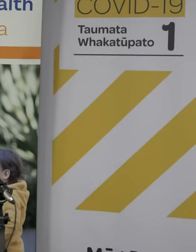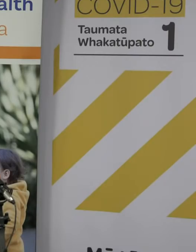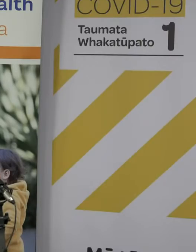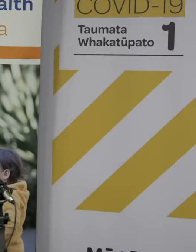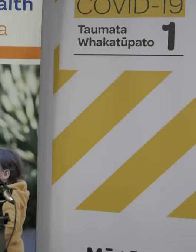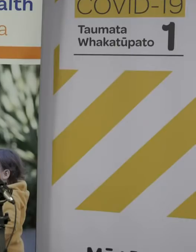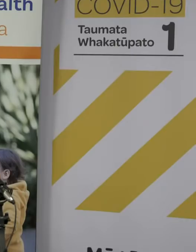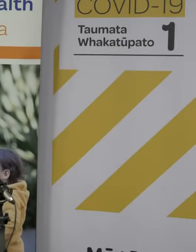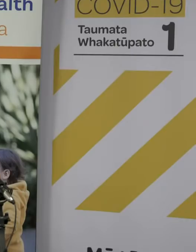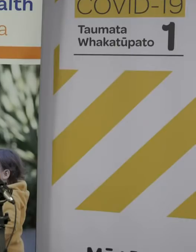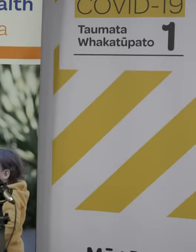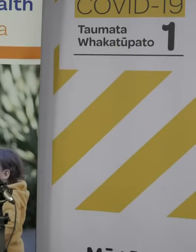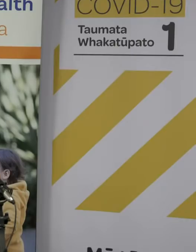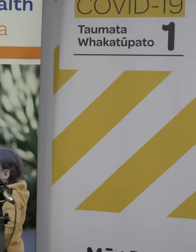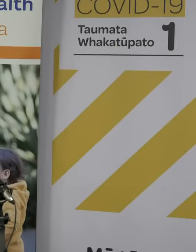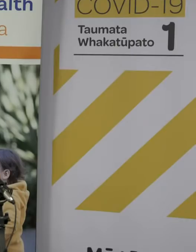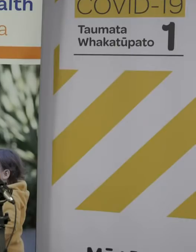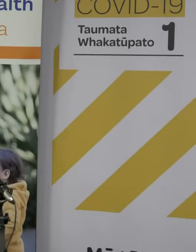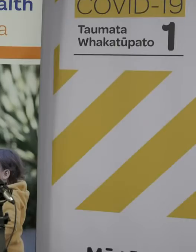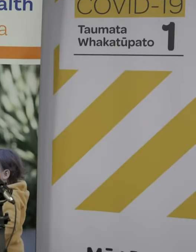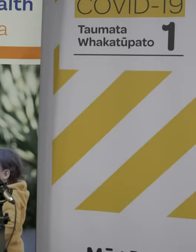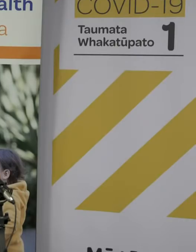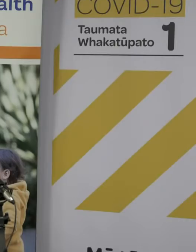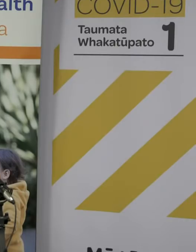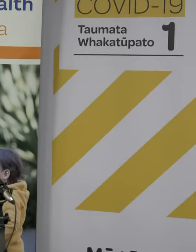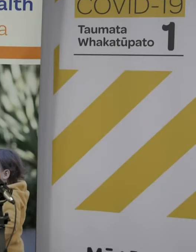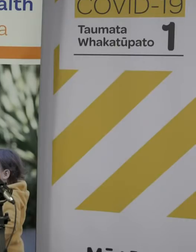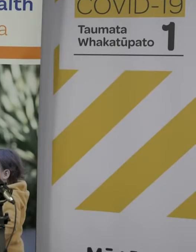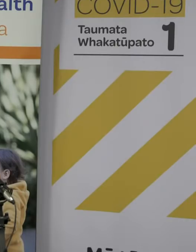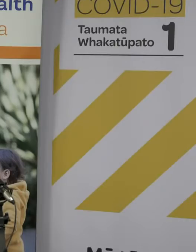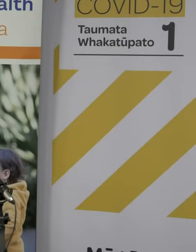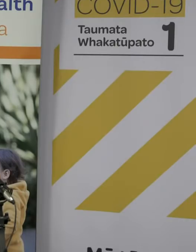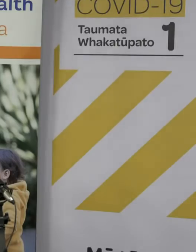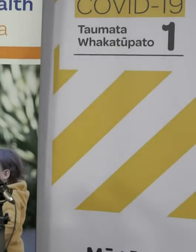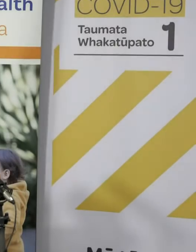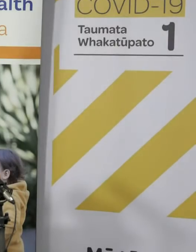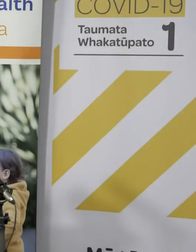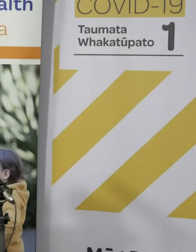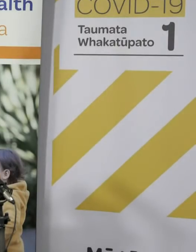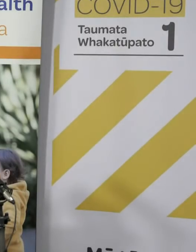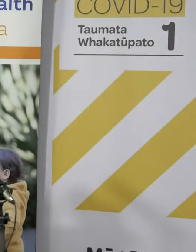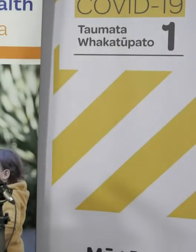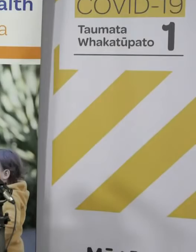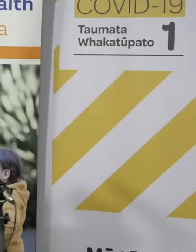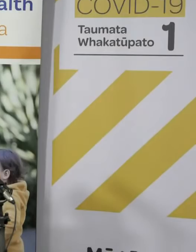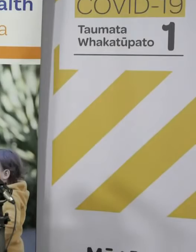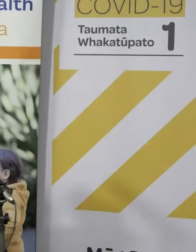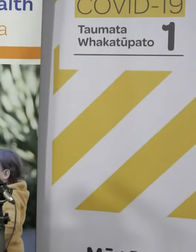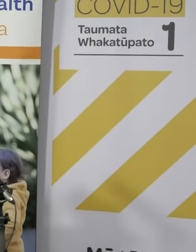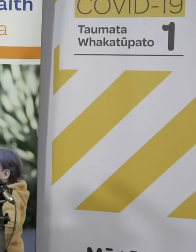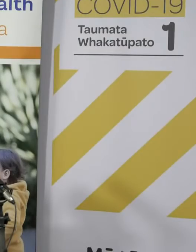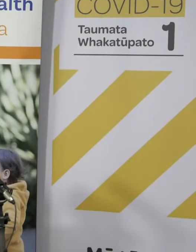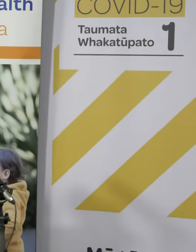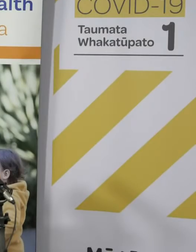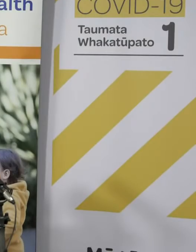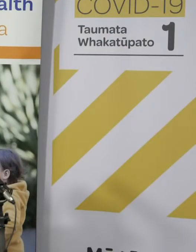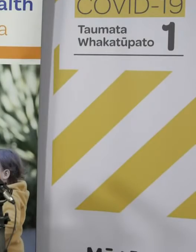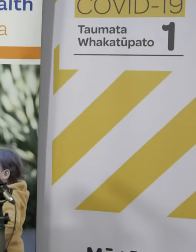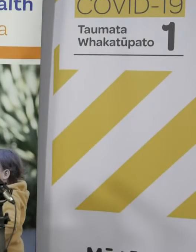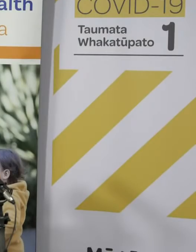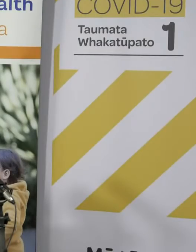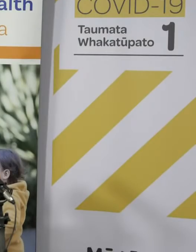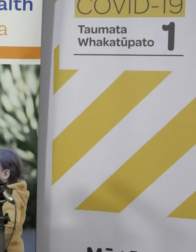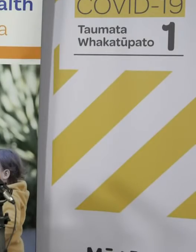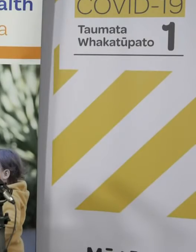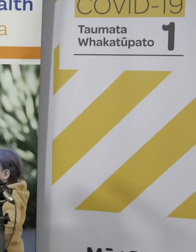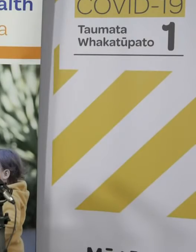tomorrow. Northland scattered showers, periods of rain tomorrow, heavy from afternoon and possibly thundery. Auckland a few showers mainly north